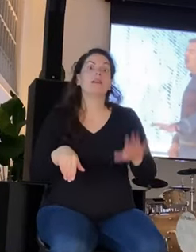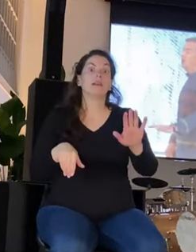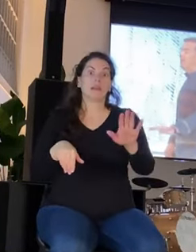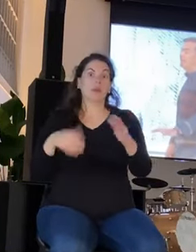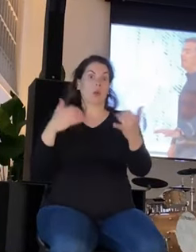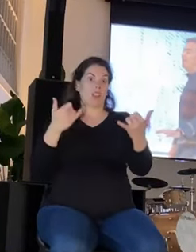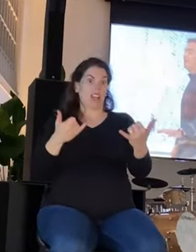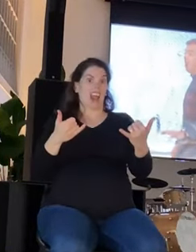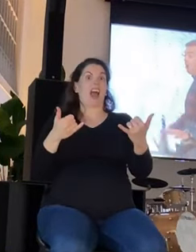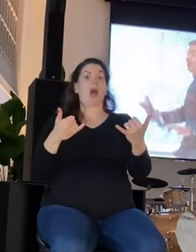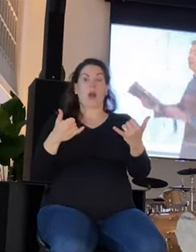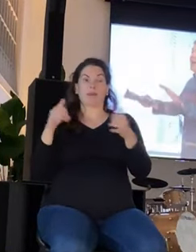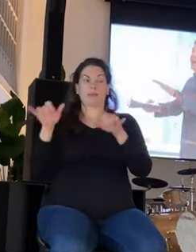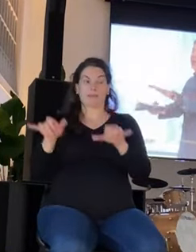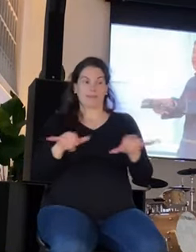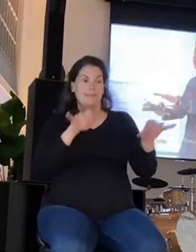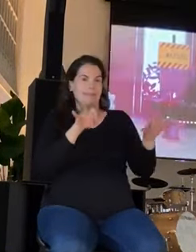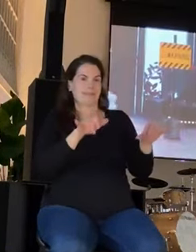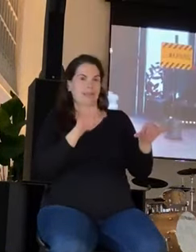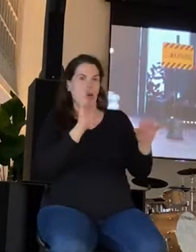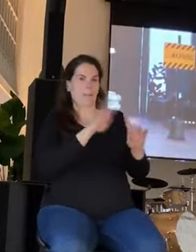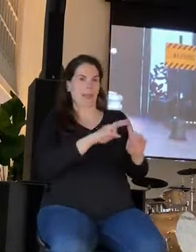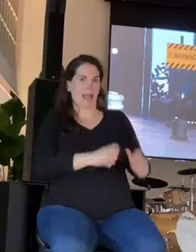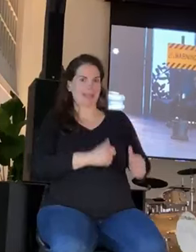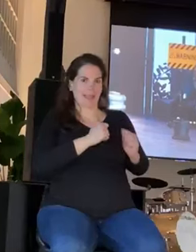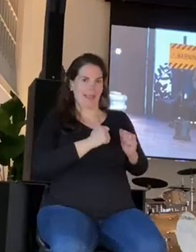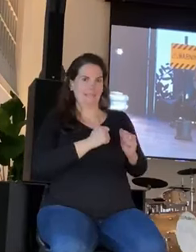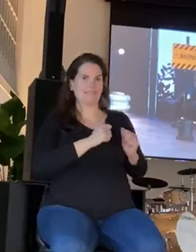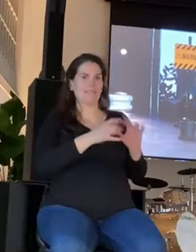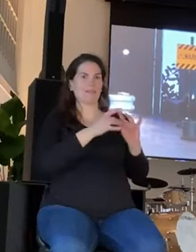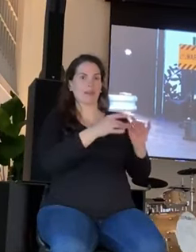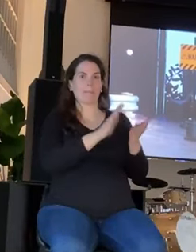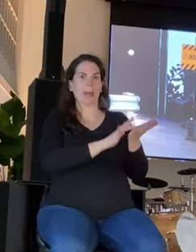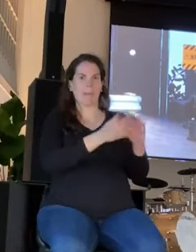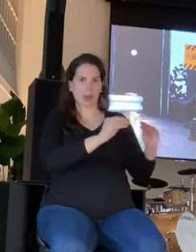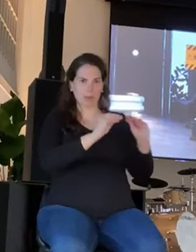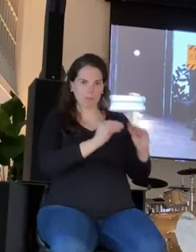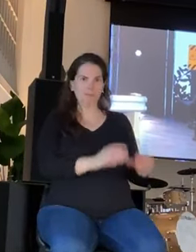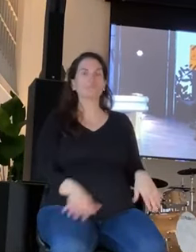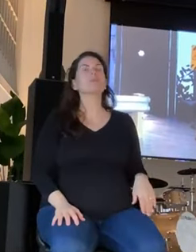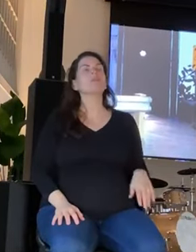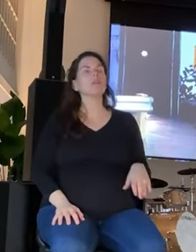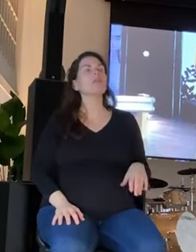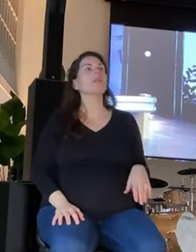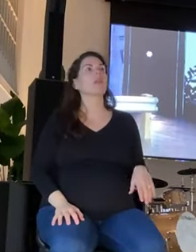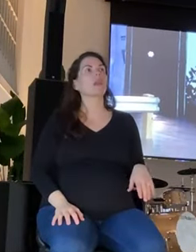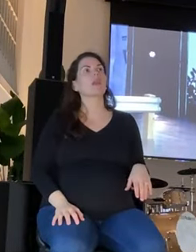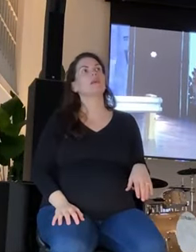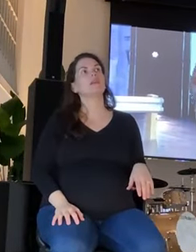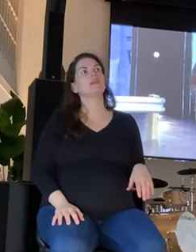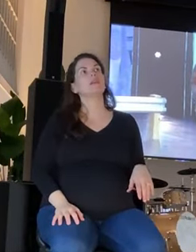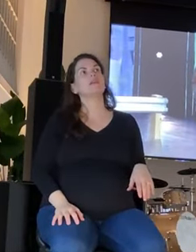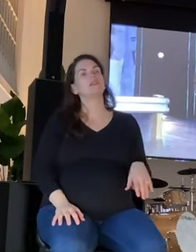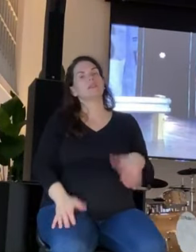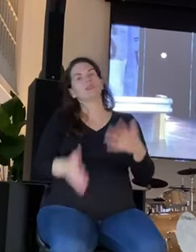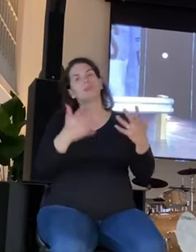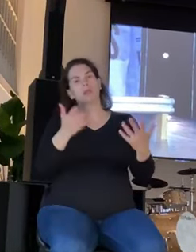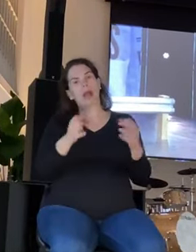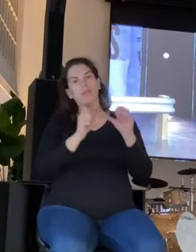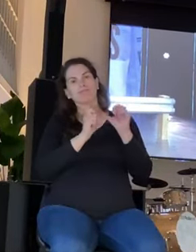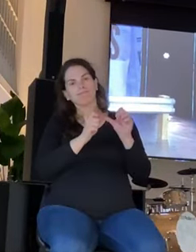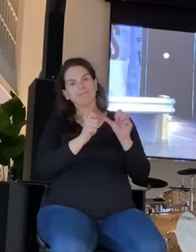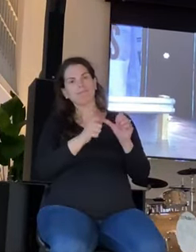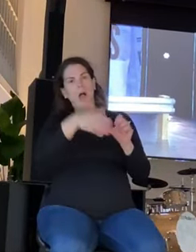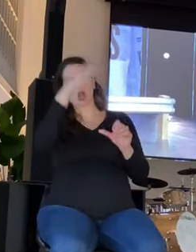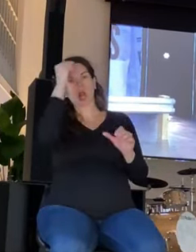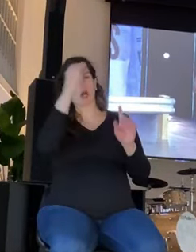today I want to talk to you about some of the warning signs from God's Word. Specifically, some of the ones we're discovering as we work through the book of